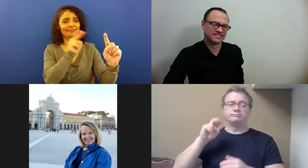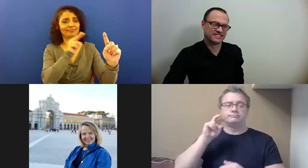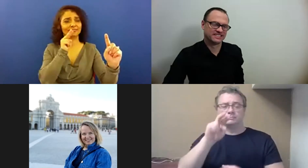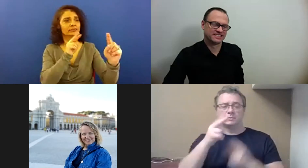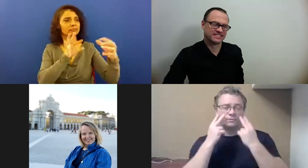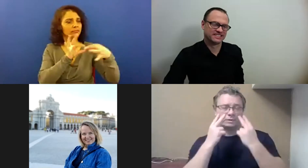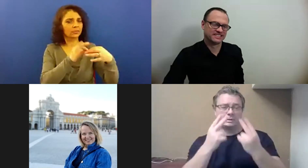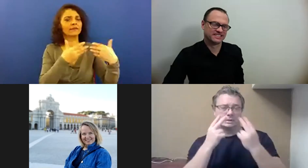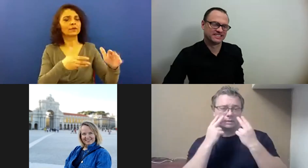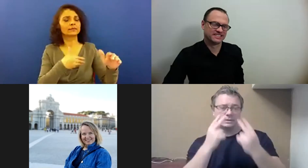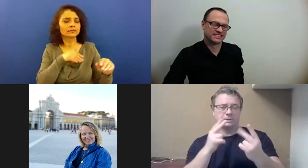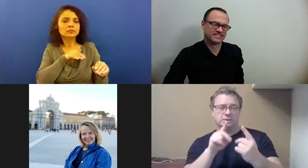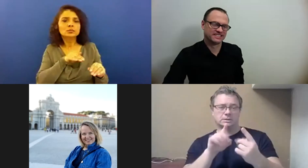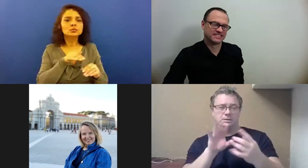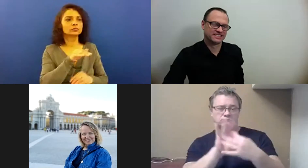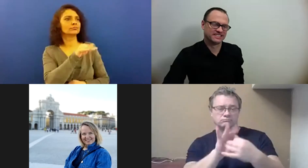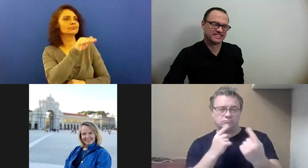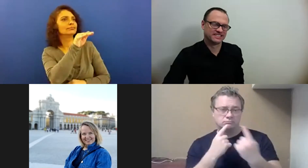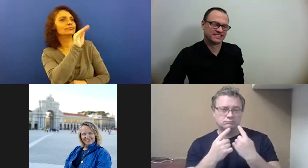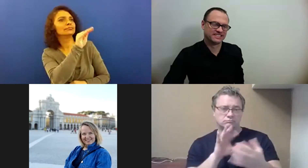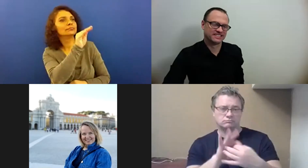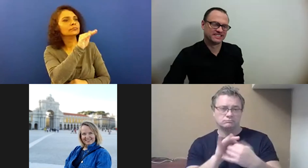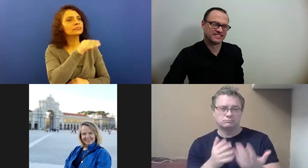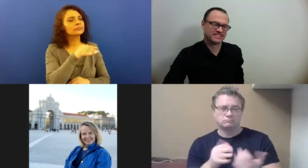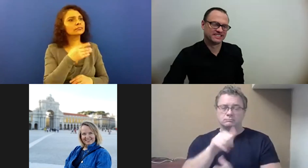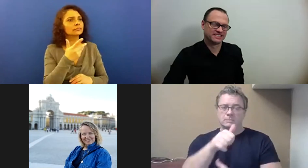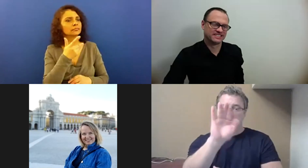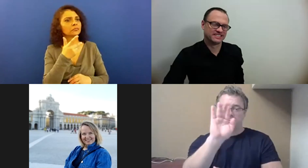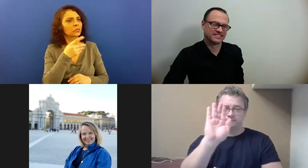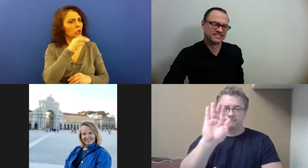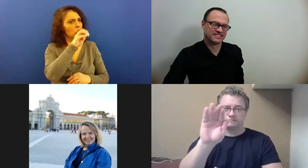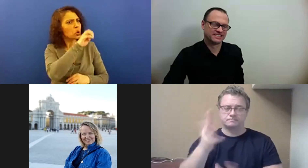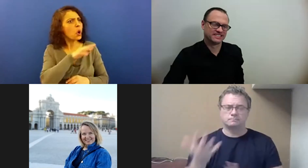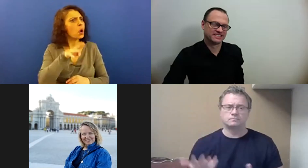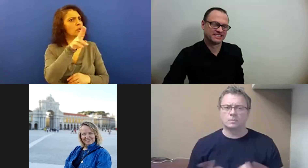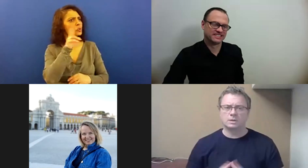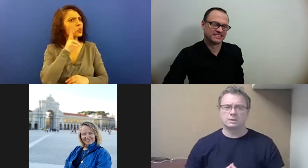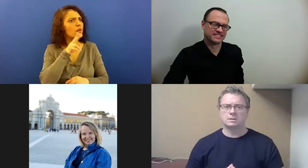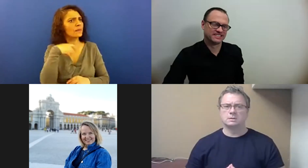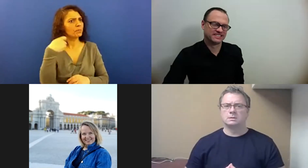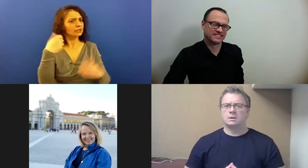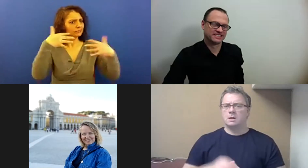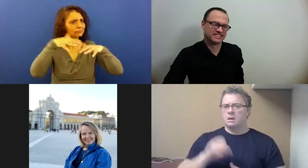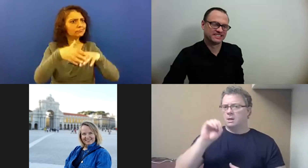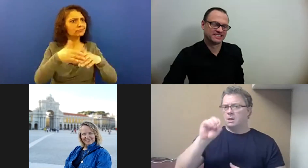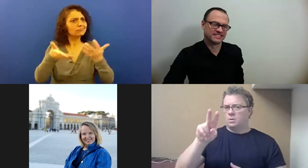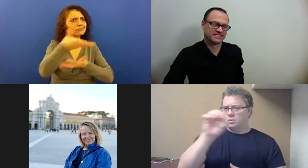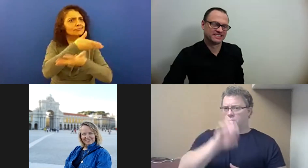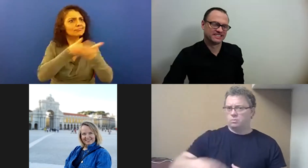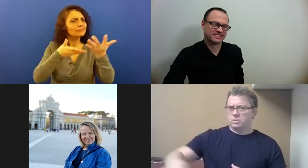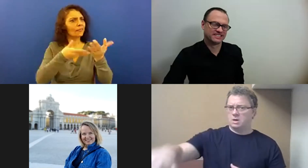And I've known and attended EUD meetings for 10, 15 years. So one day I approached them and said,